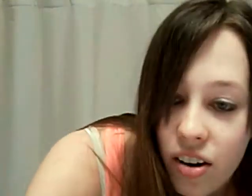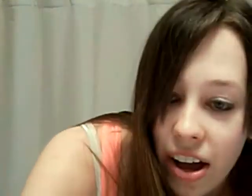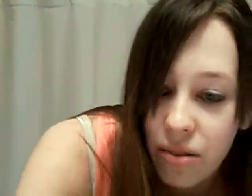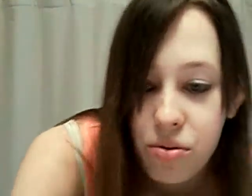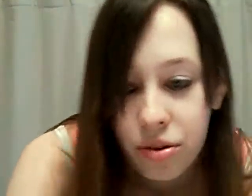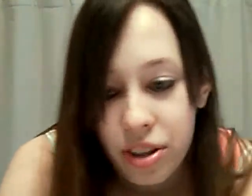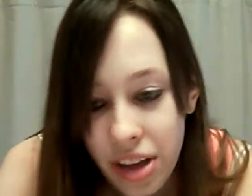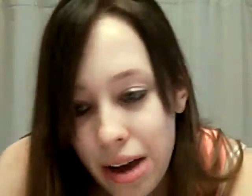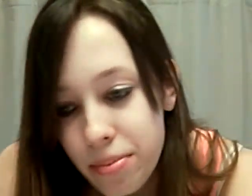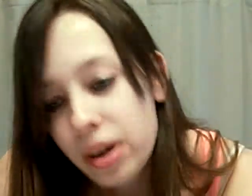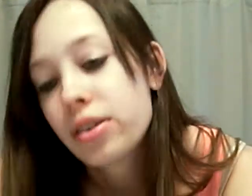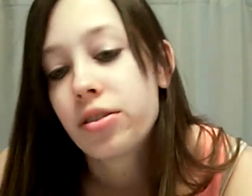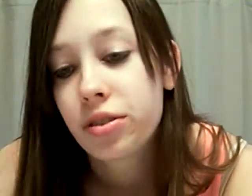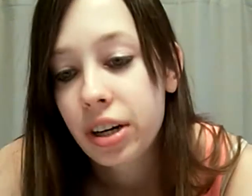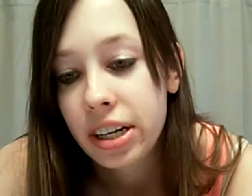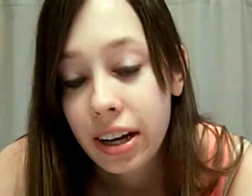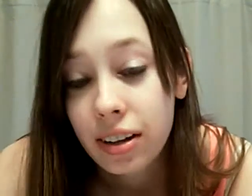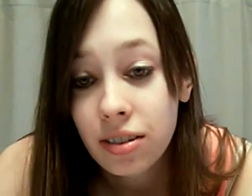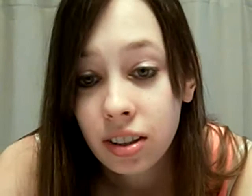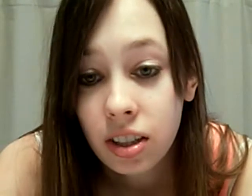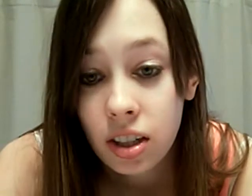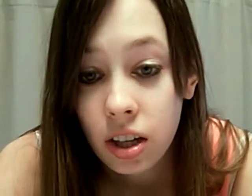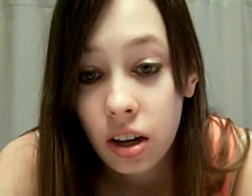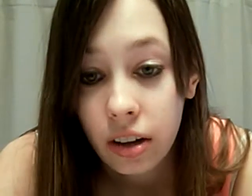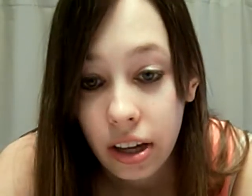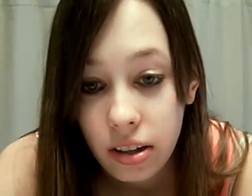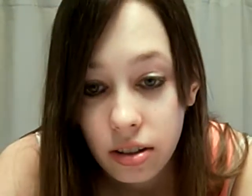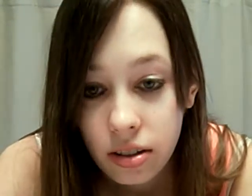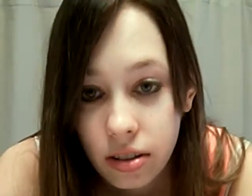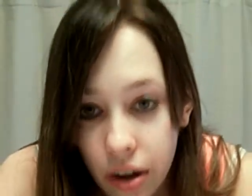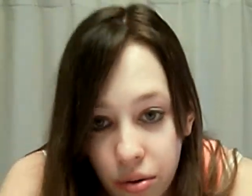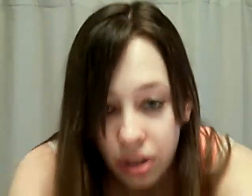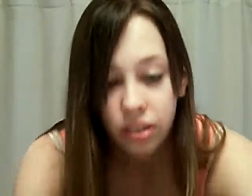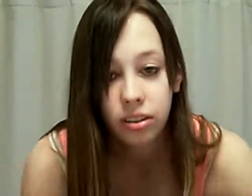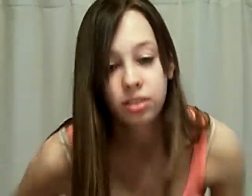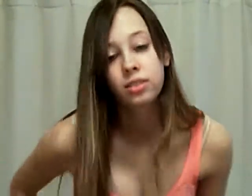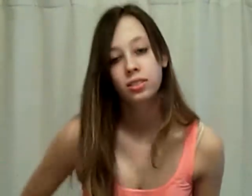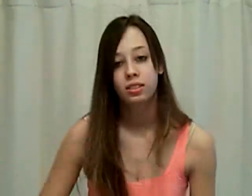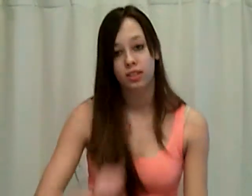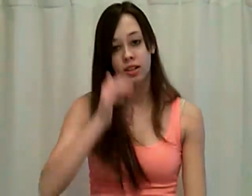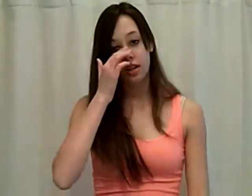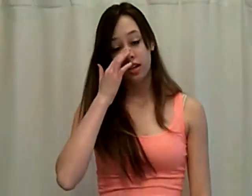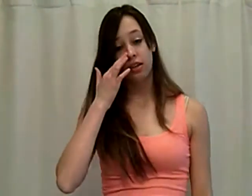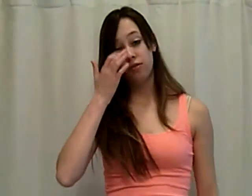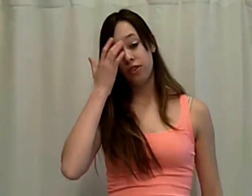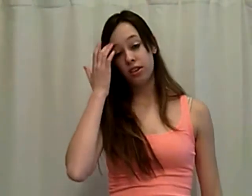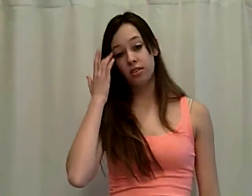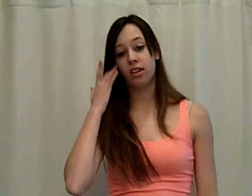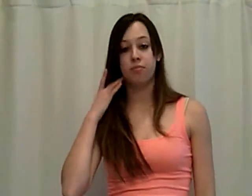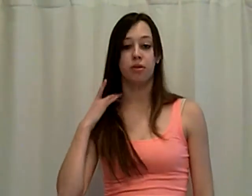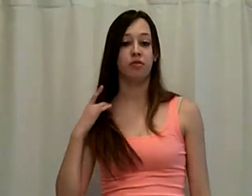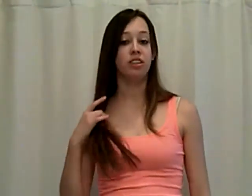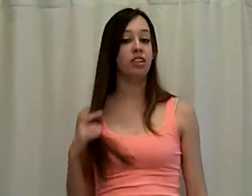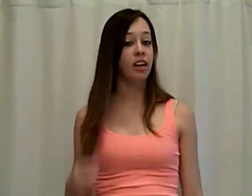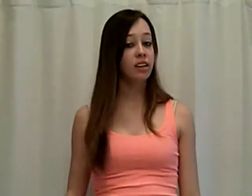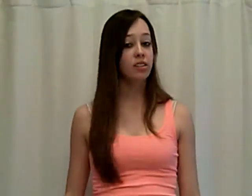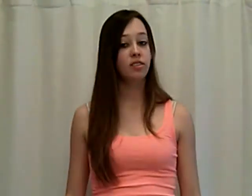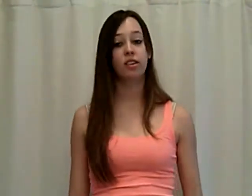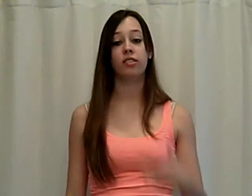Okay, we'll repeat that part for right now. Okay, so it feels like a perfect night. So you're going to say